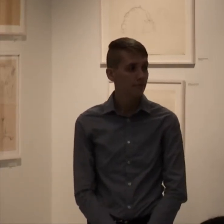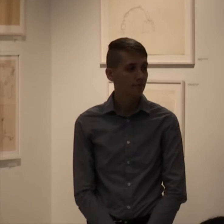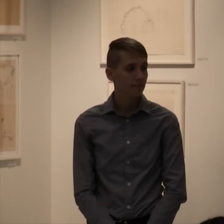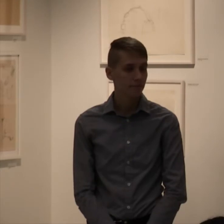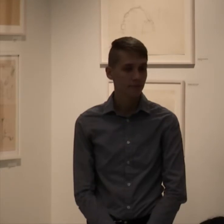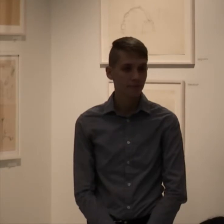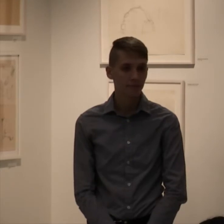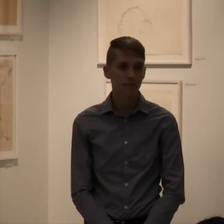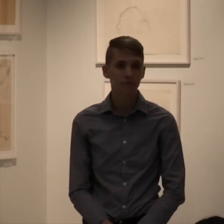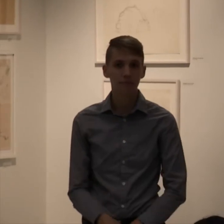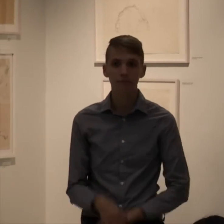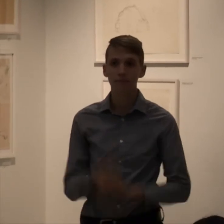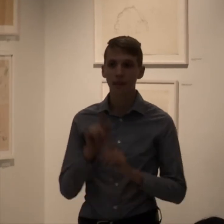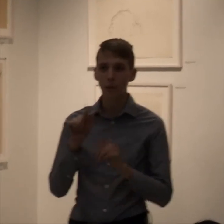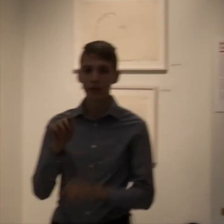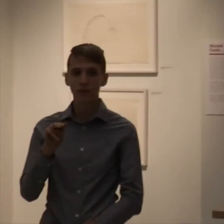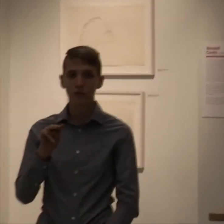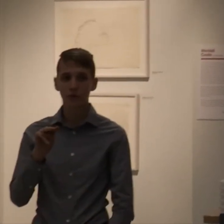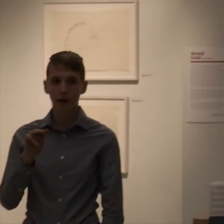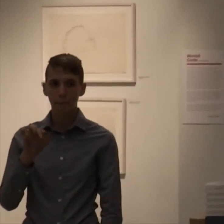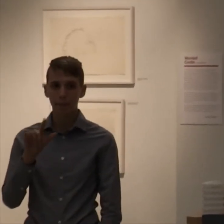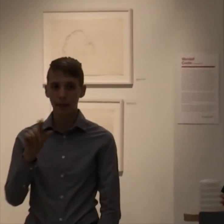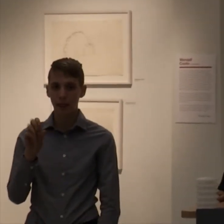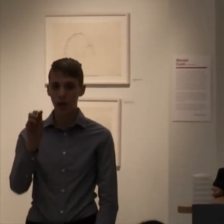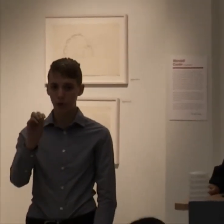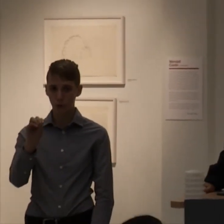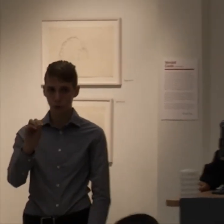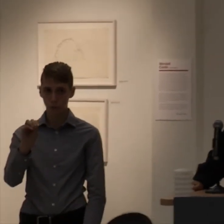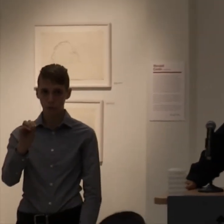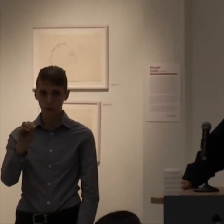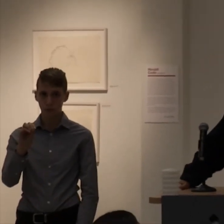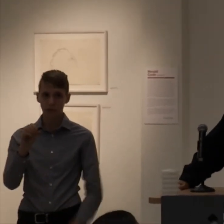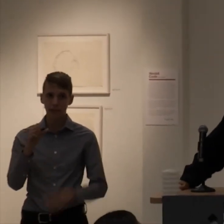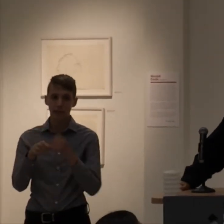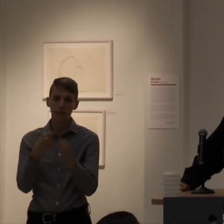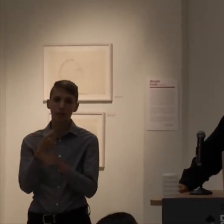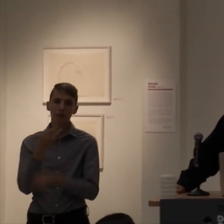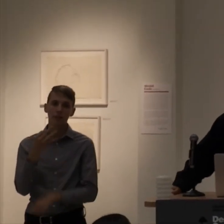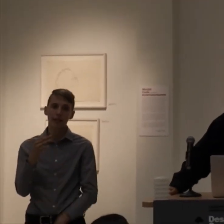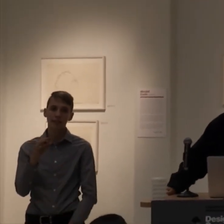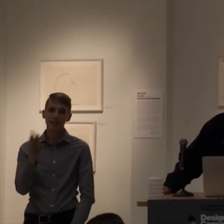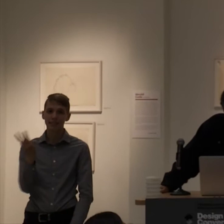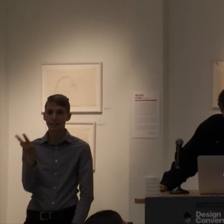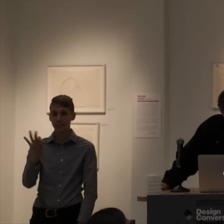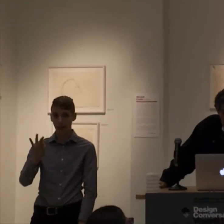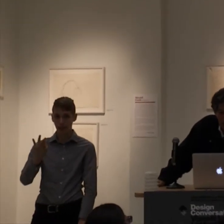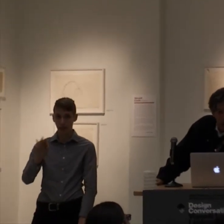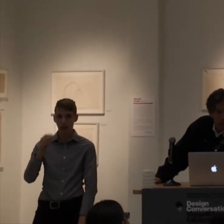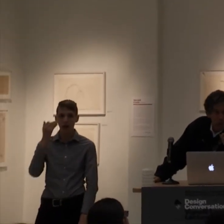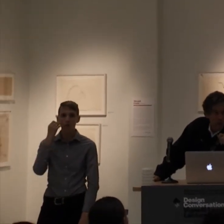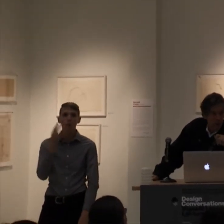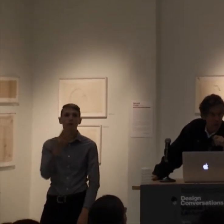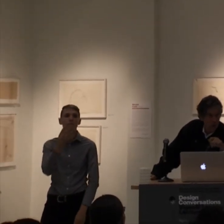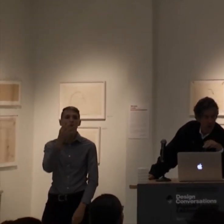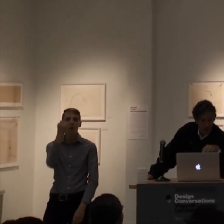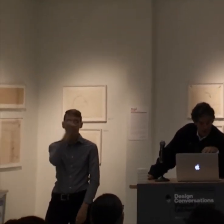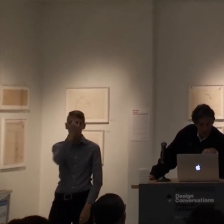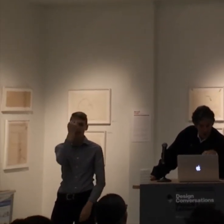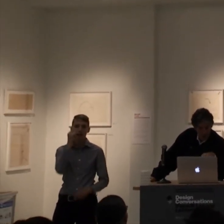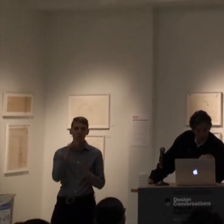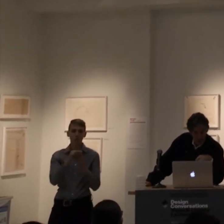I went to Milano in 1969, and I knew about 4 different words. One